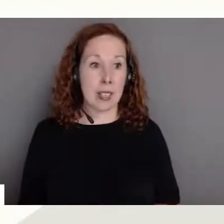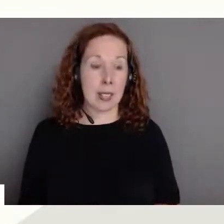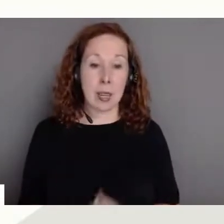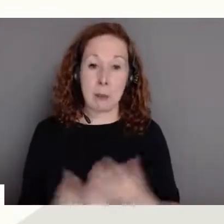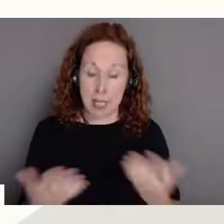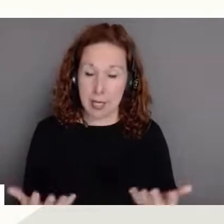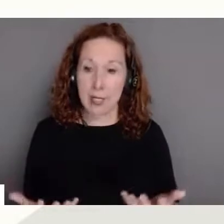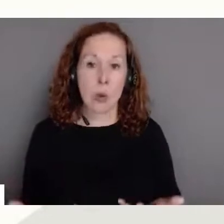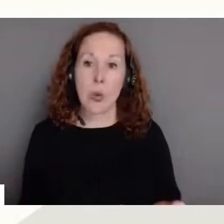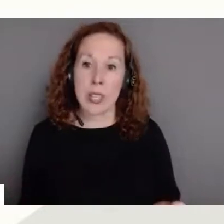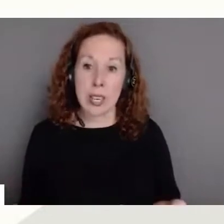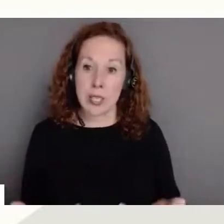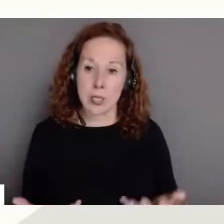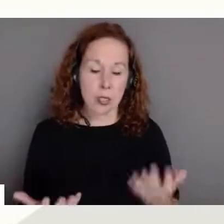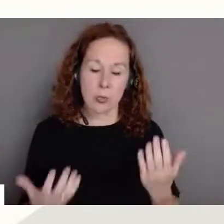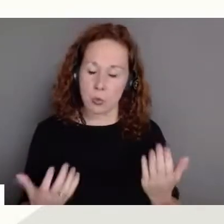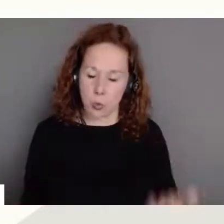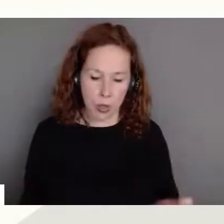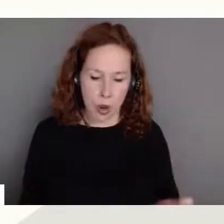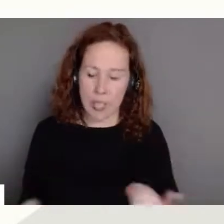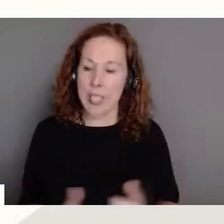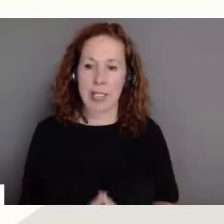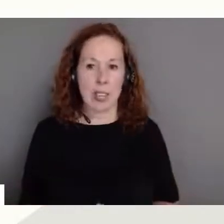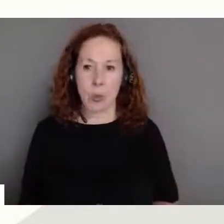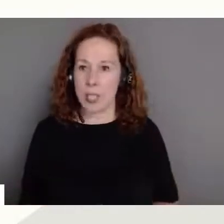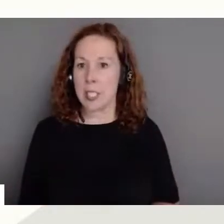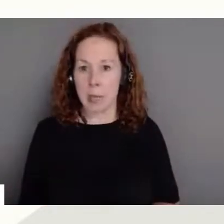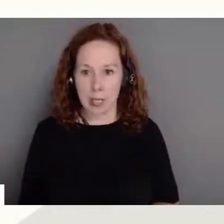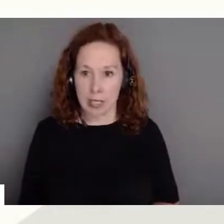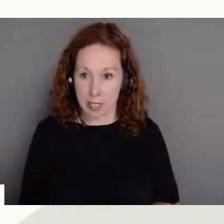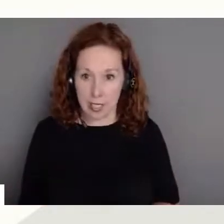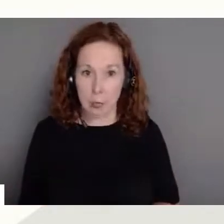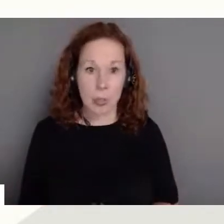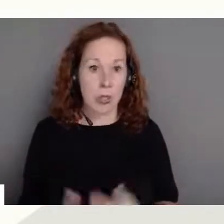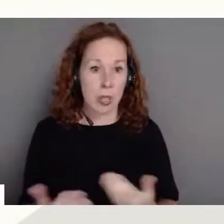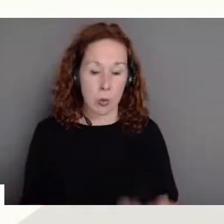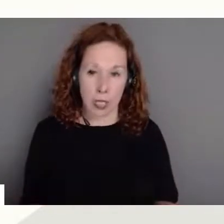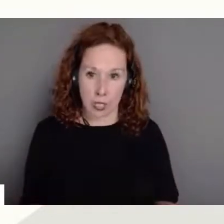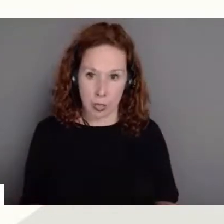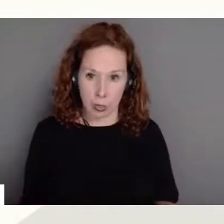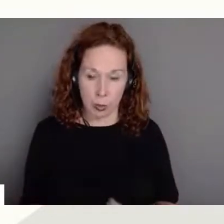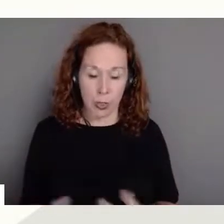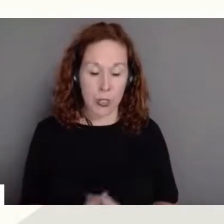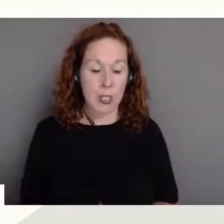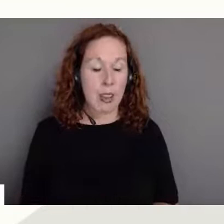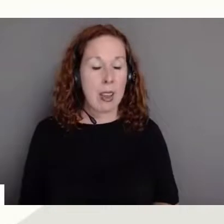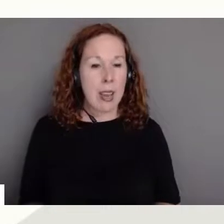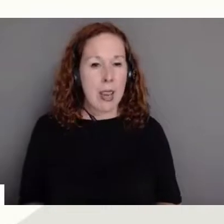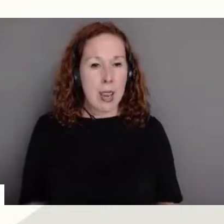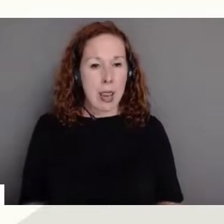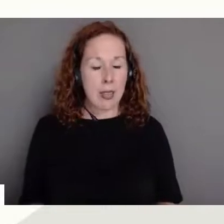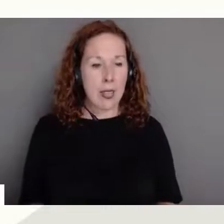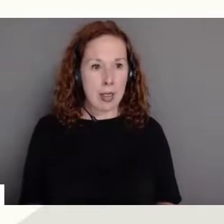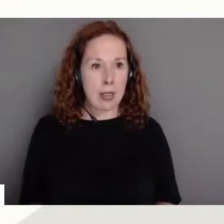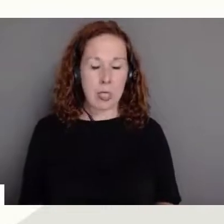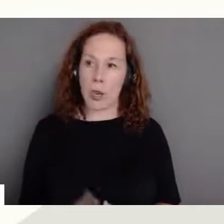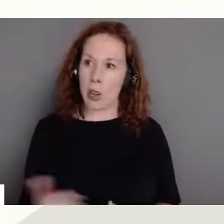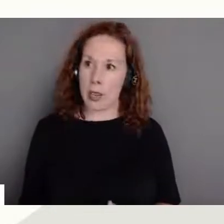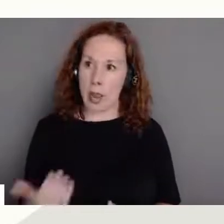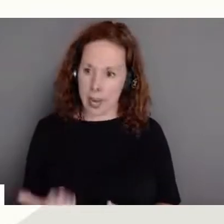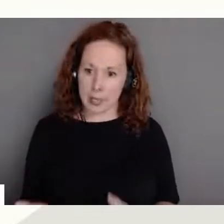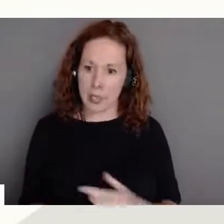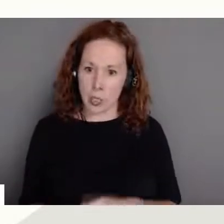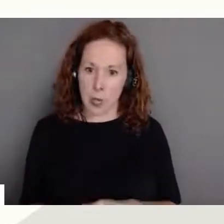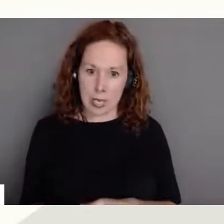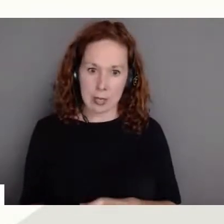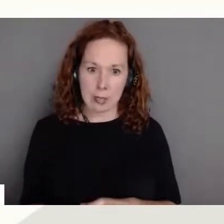and Hmm. amazing. The organizers were on it, and they wanted to make it accessible, so they wanted interpreters. And then, so I